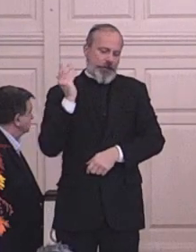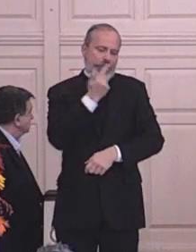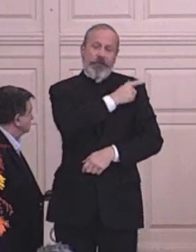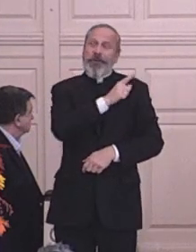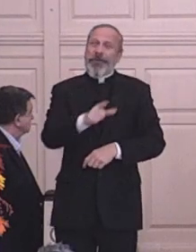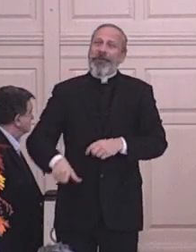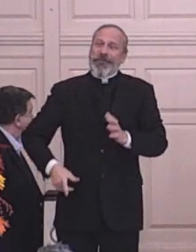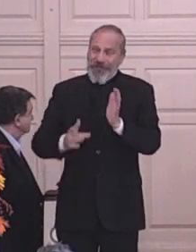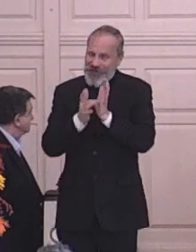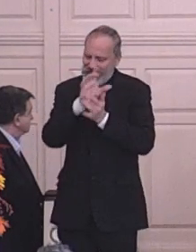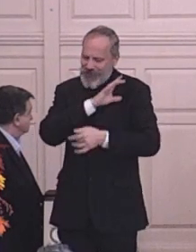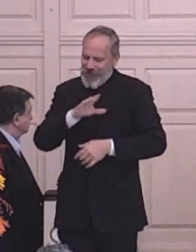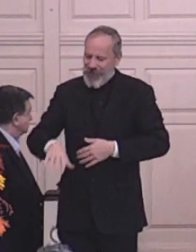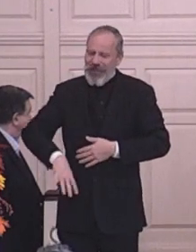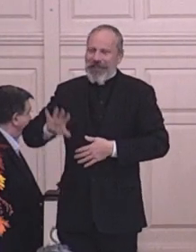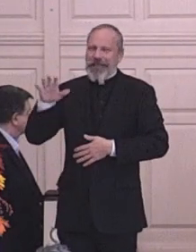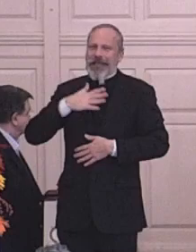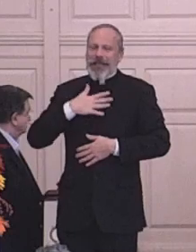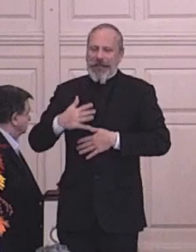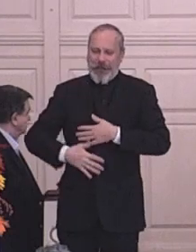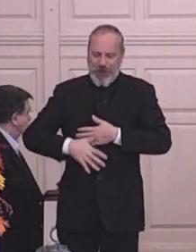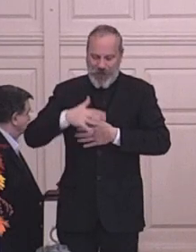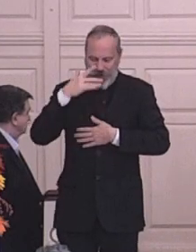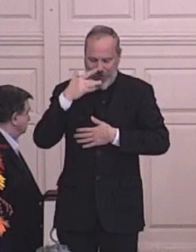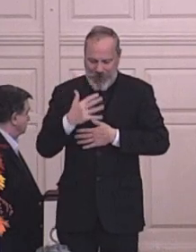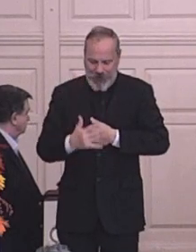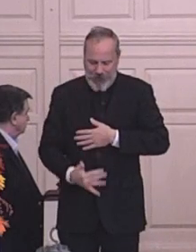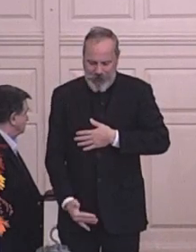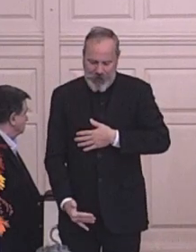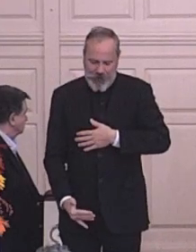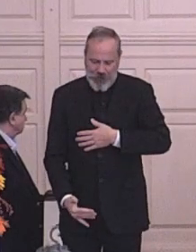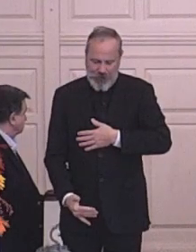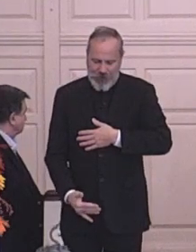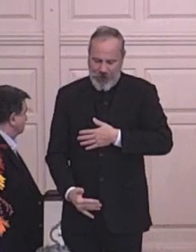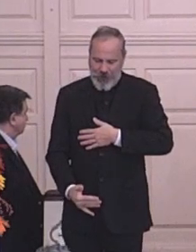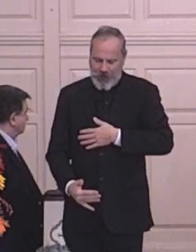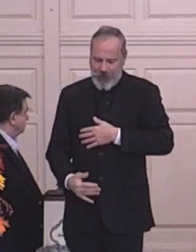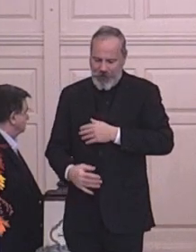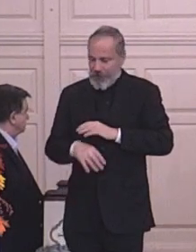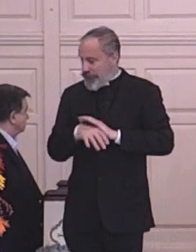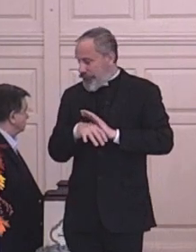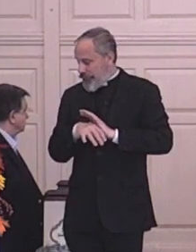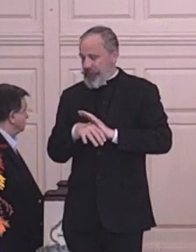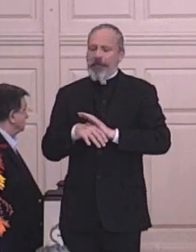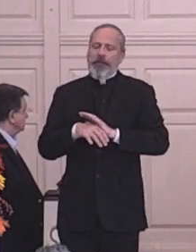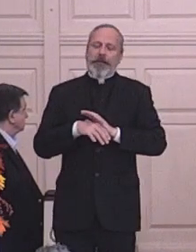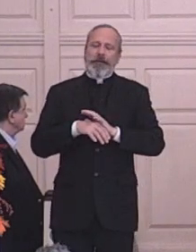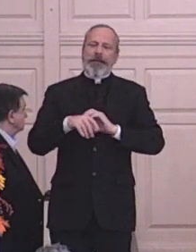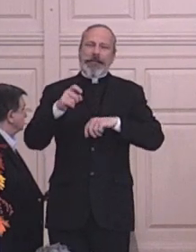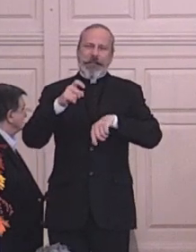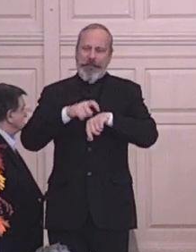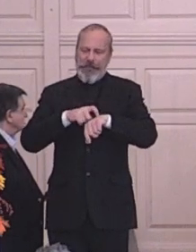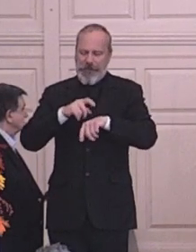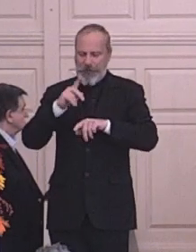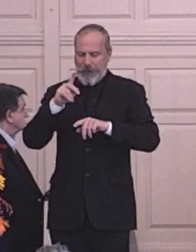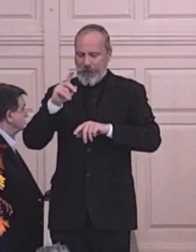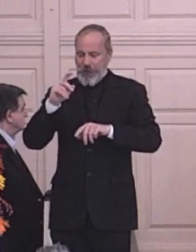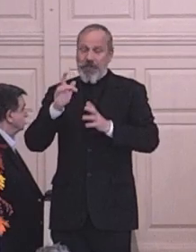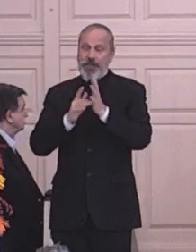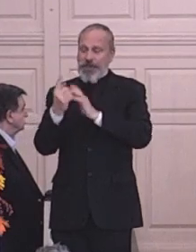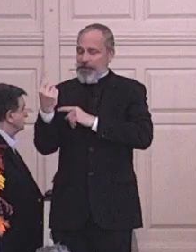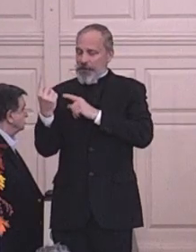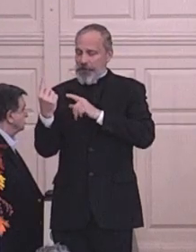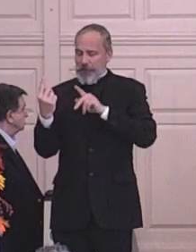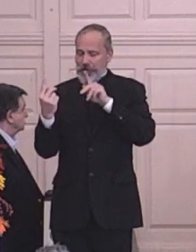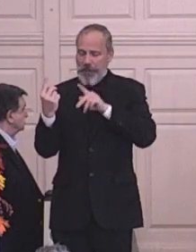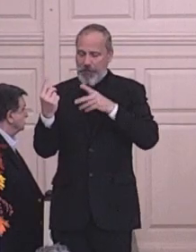us the body and blood of our Lord Jesus Christ. At the time he was betrayed and entered